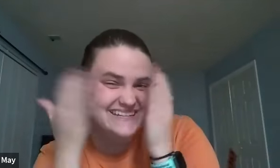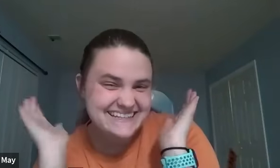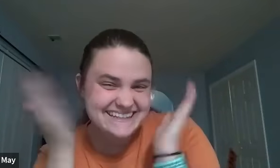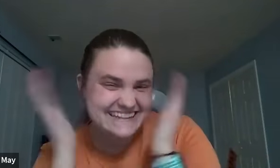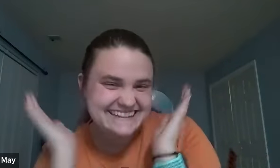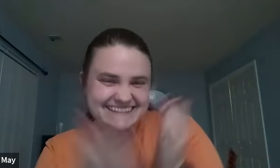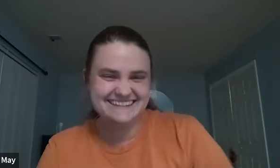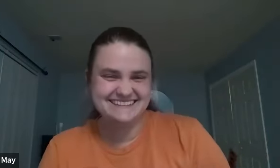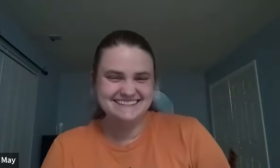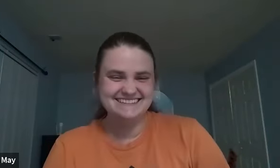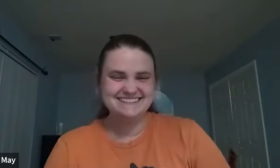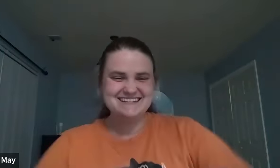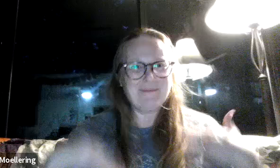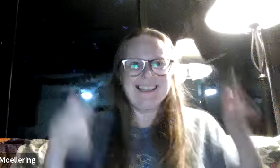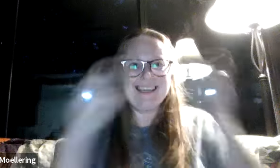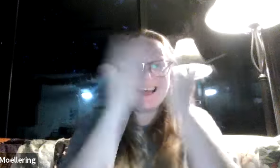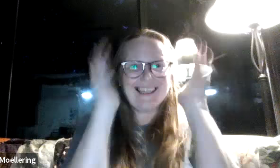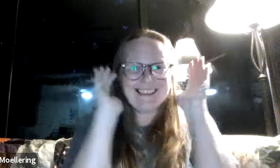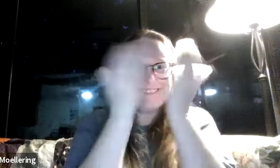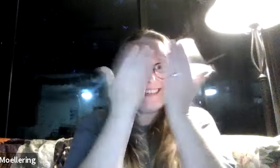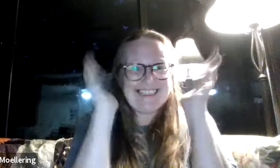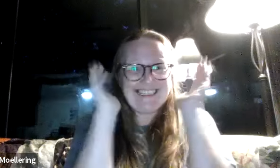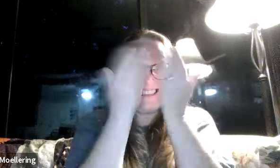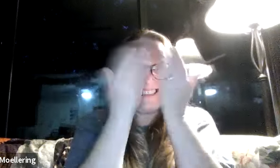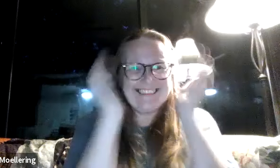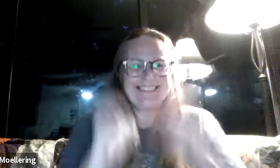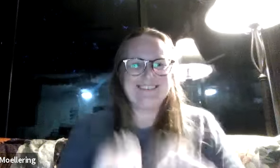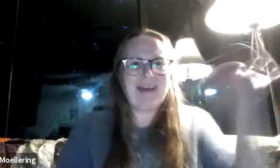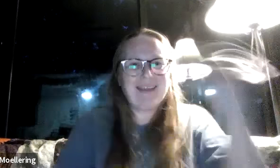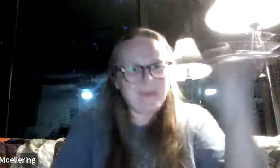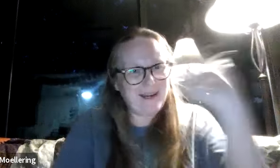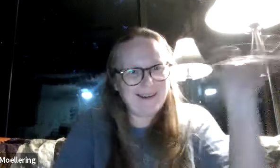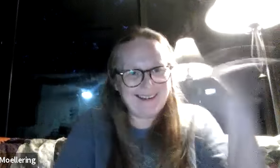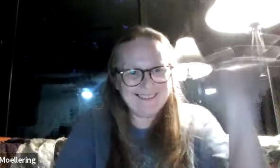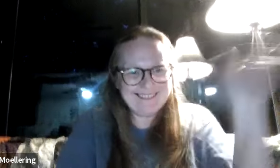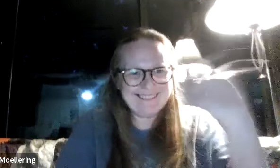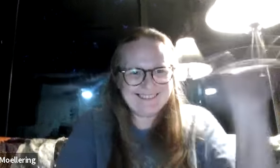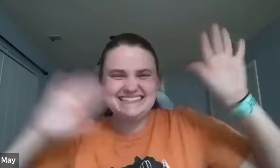Halloween. Happy Halloween. Bye, everybody. Bye, guys.